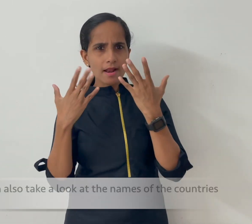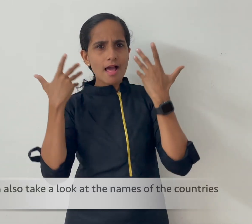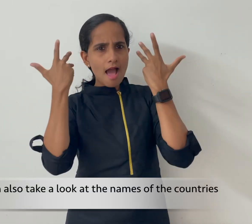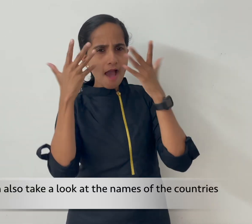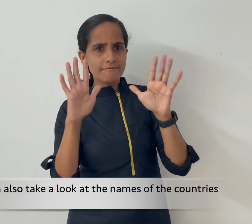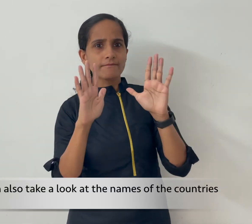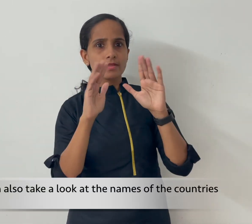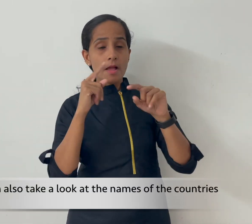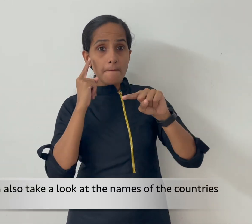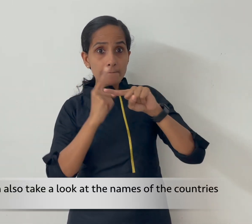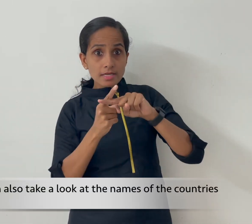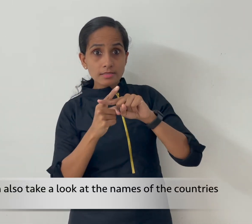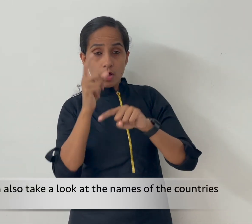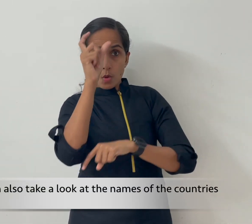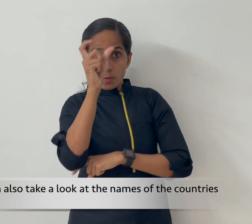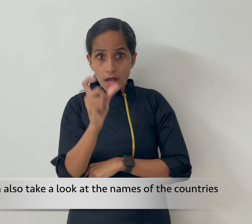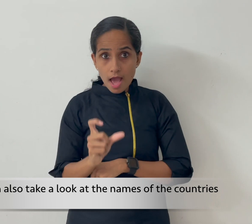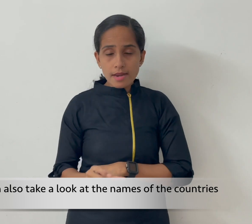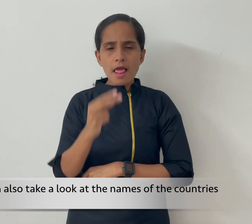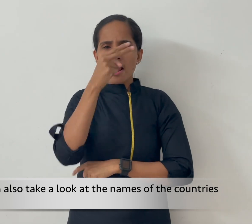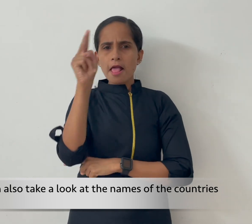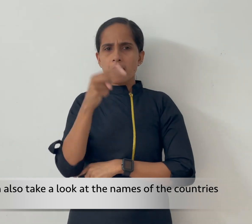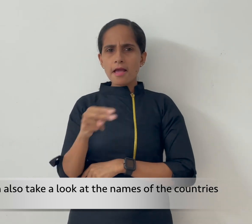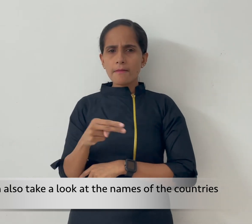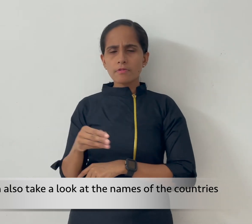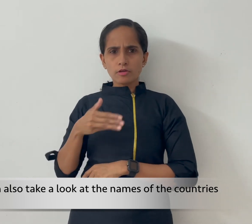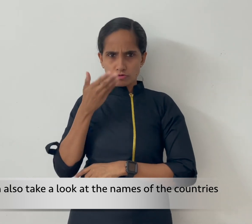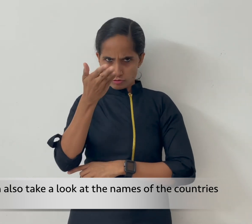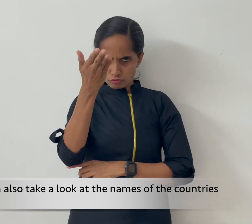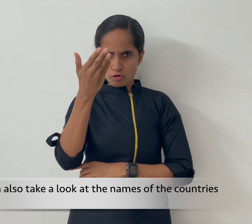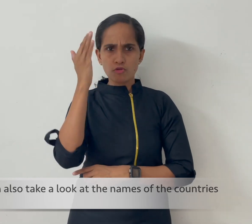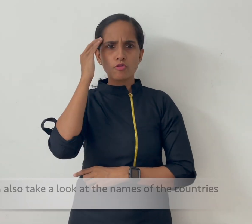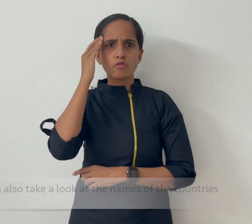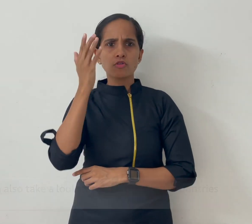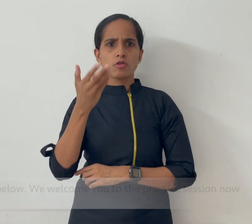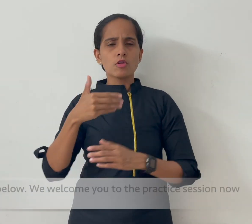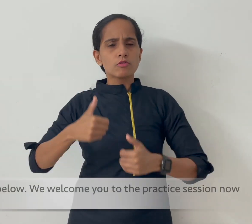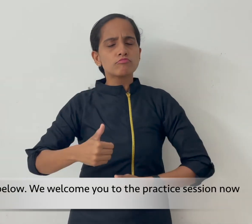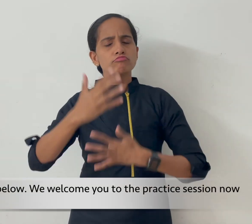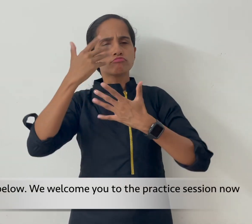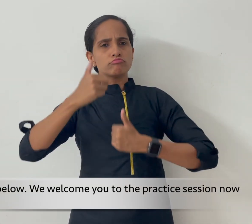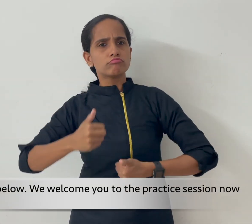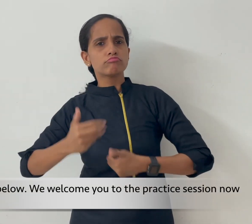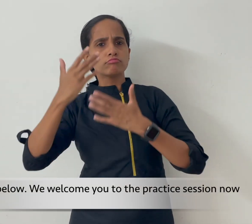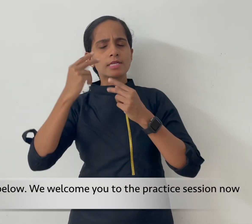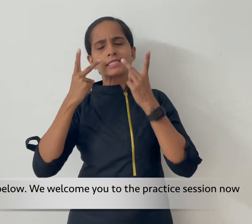And you can also take a look at the names of the countries. The list is given below.